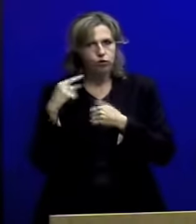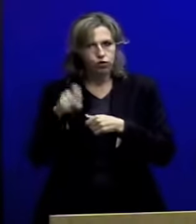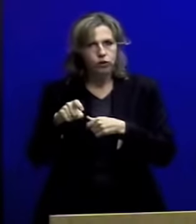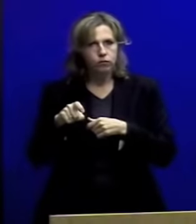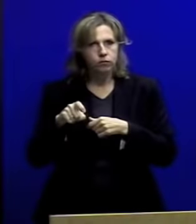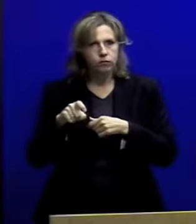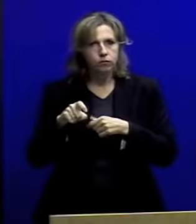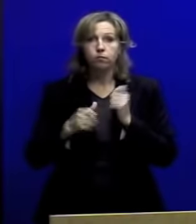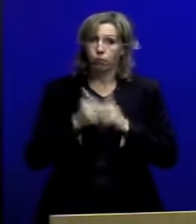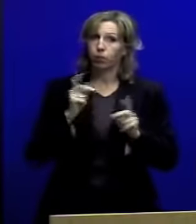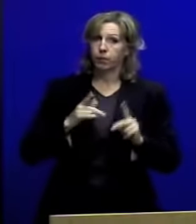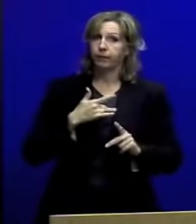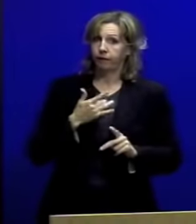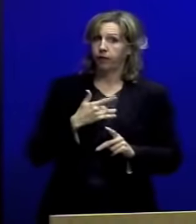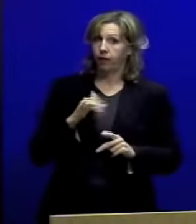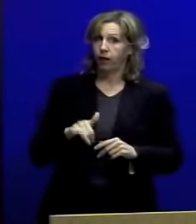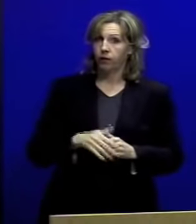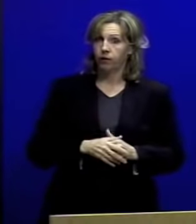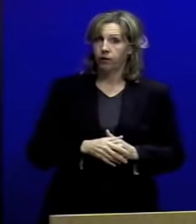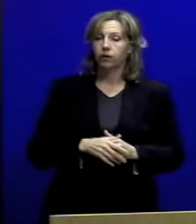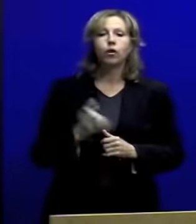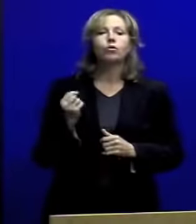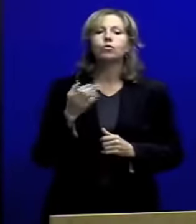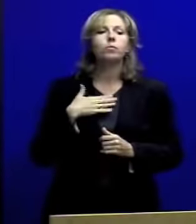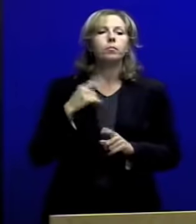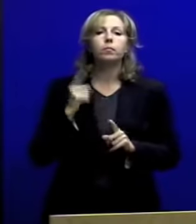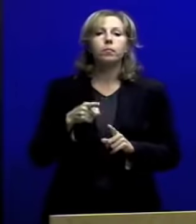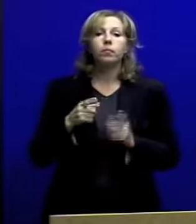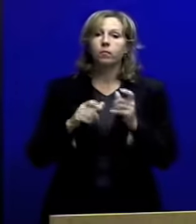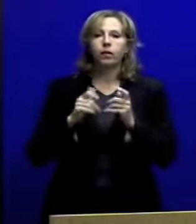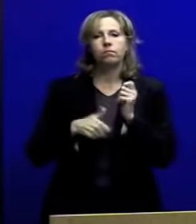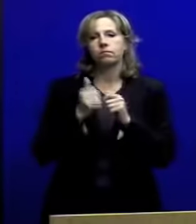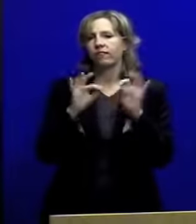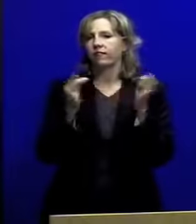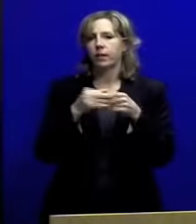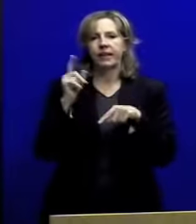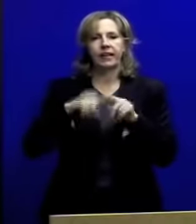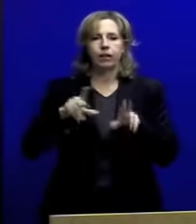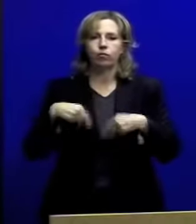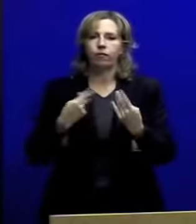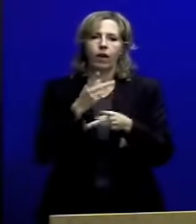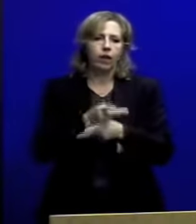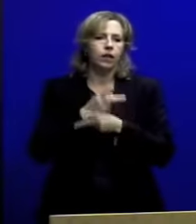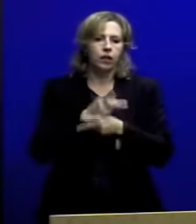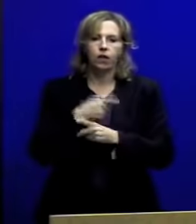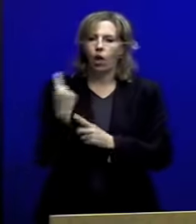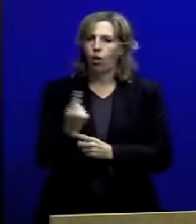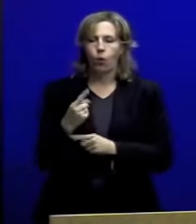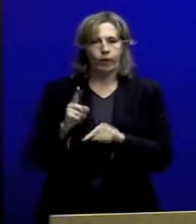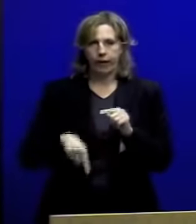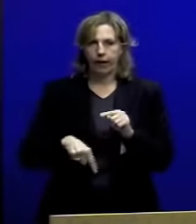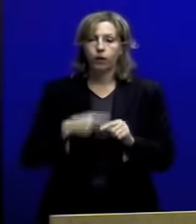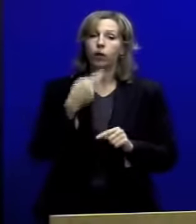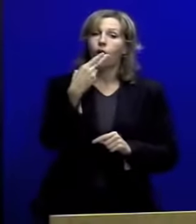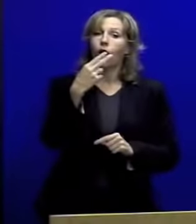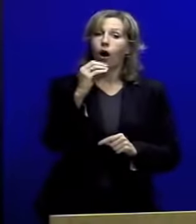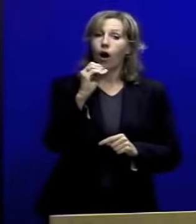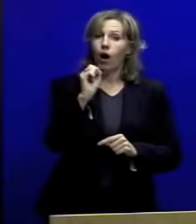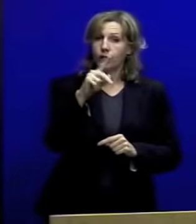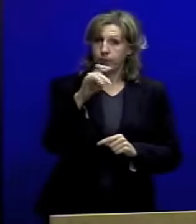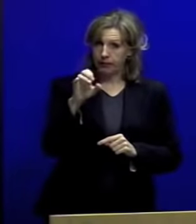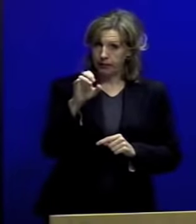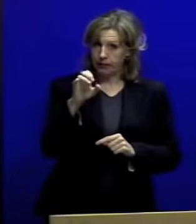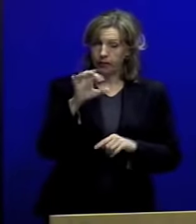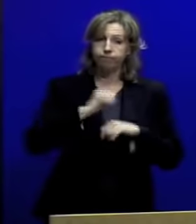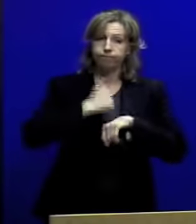So most families cannot do this alone. Hospice care was developed to help families care for